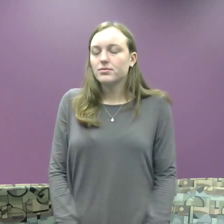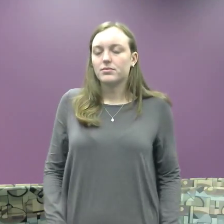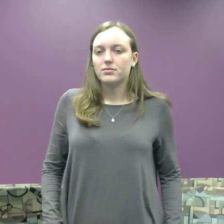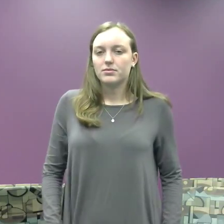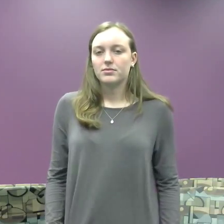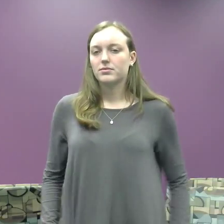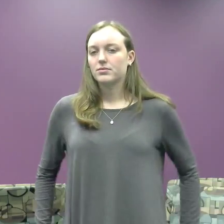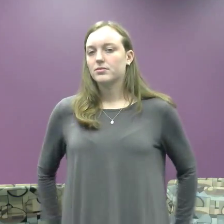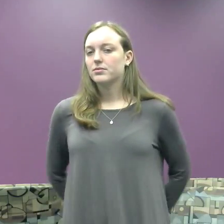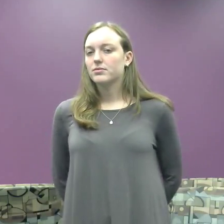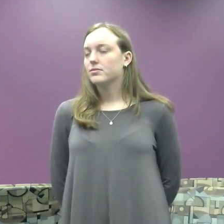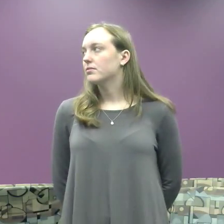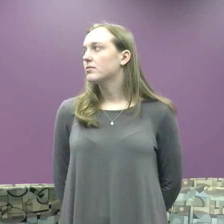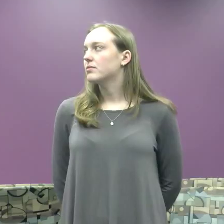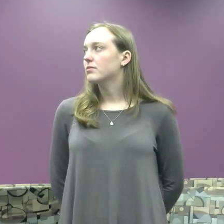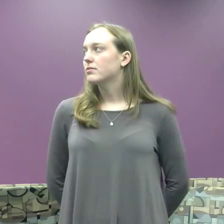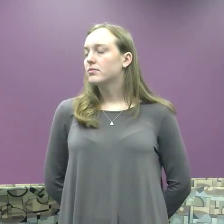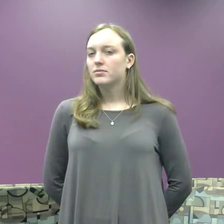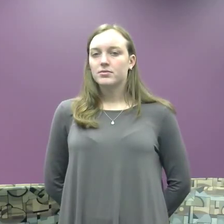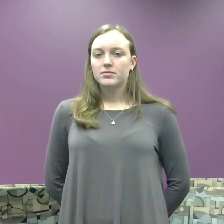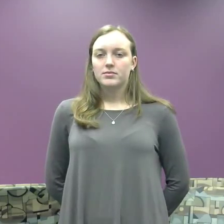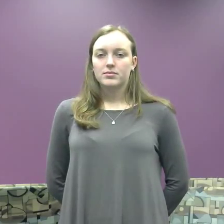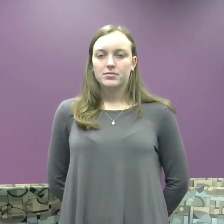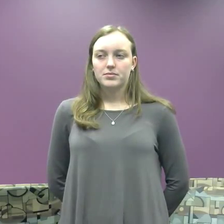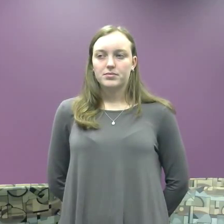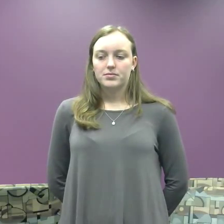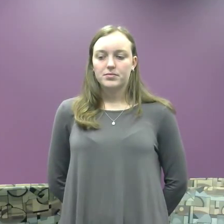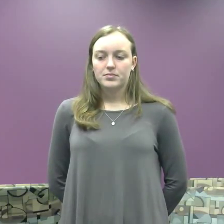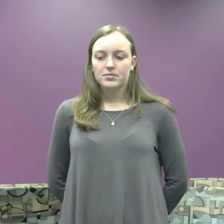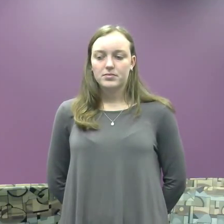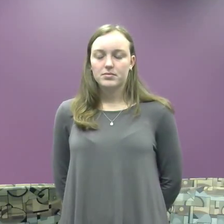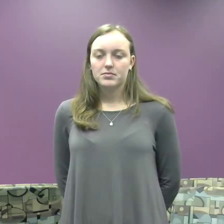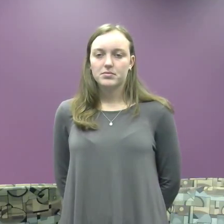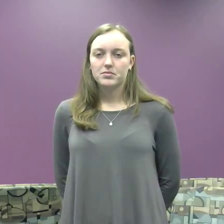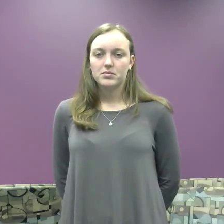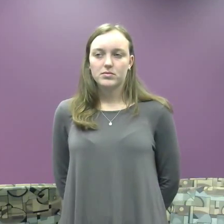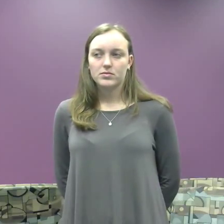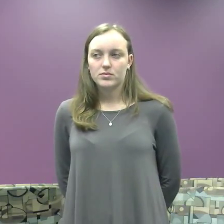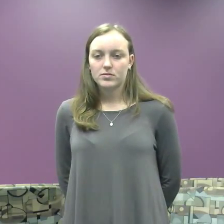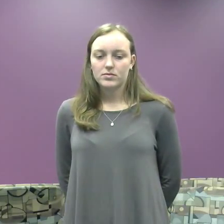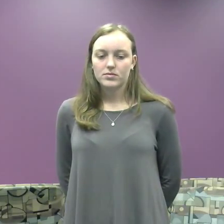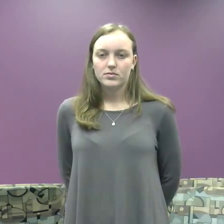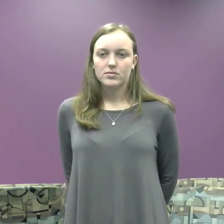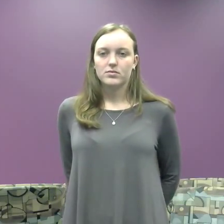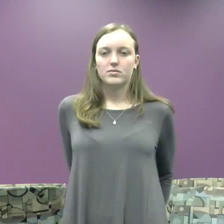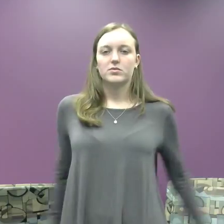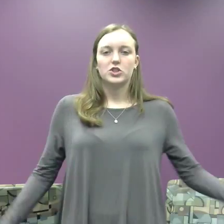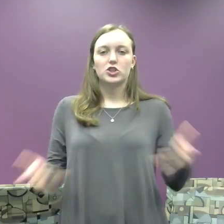Off we go. Today we're going to talk about perimeter, area, and volume. And these